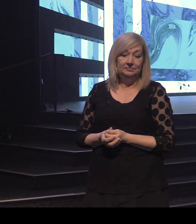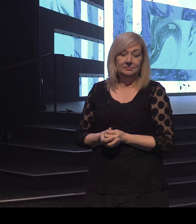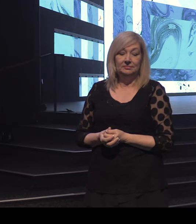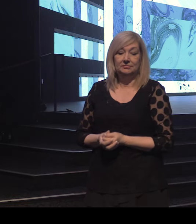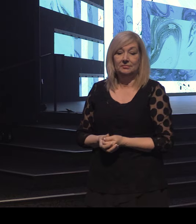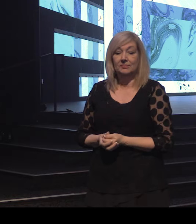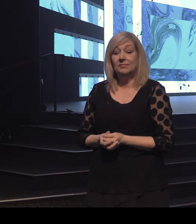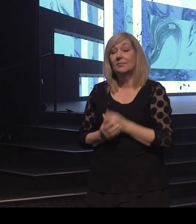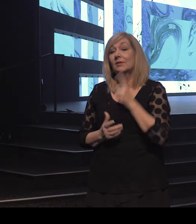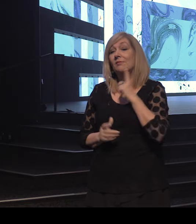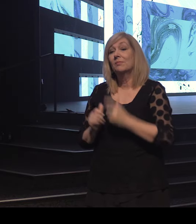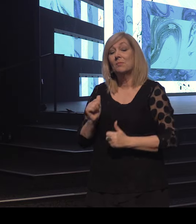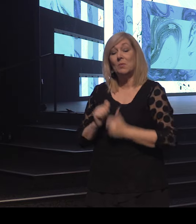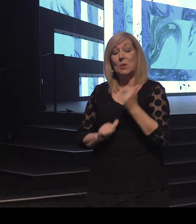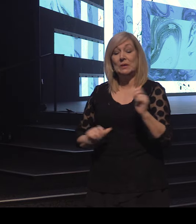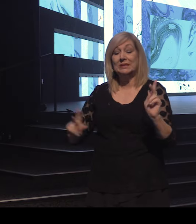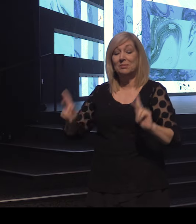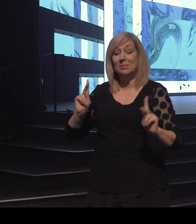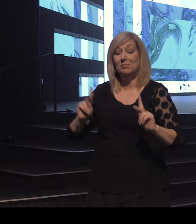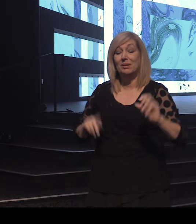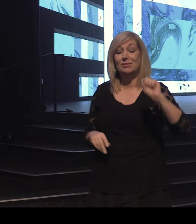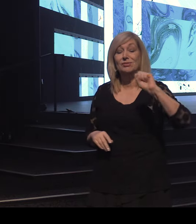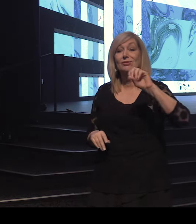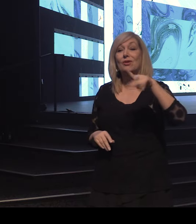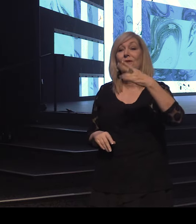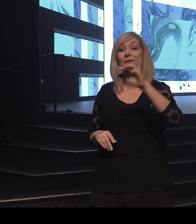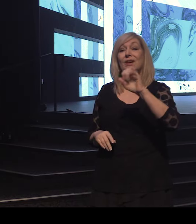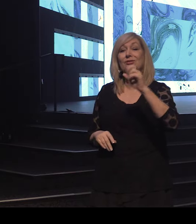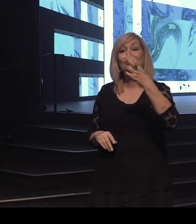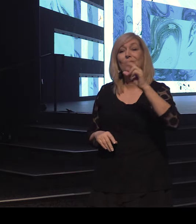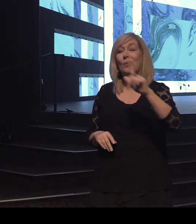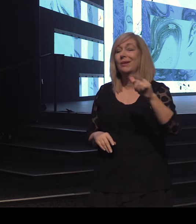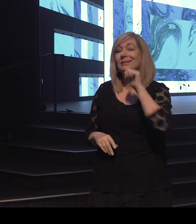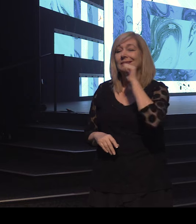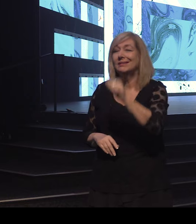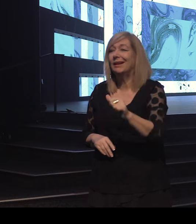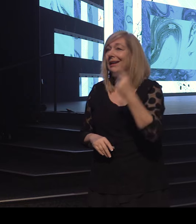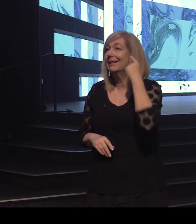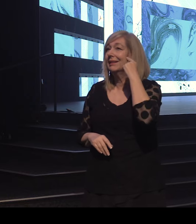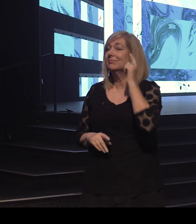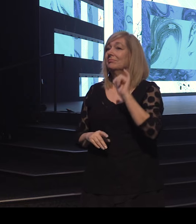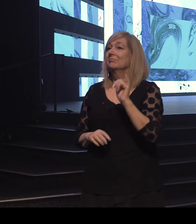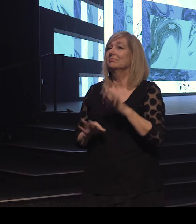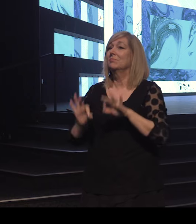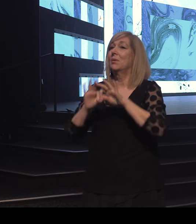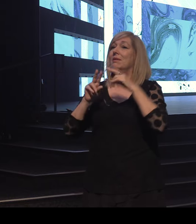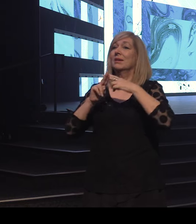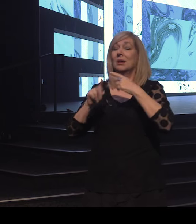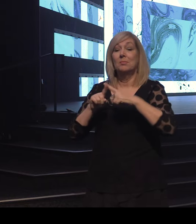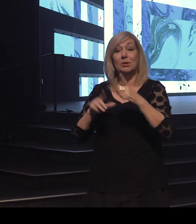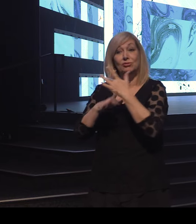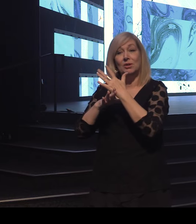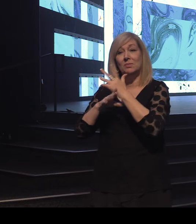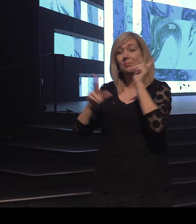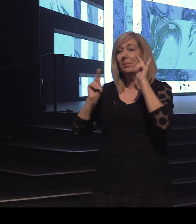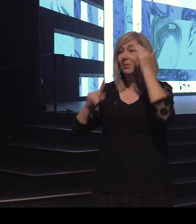For most people, the name Sophie Scholl doesn't really ring a bell. But here in Germany, everybody knows about